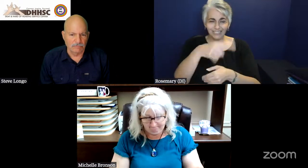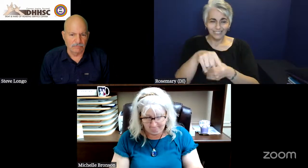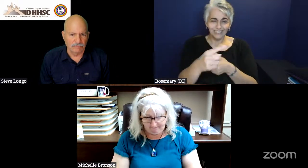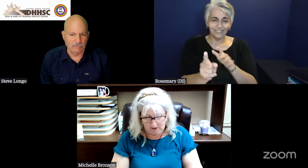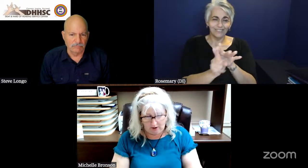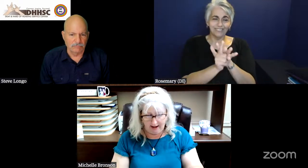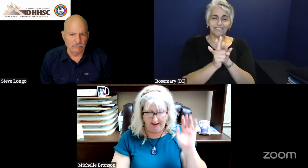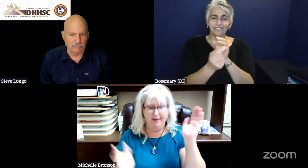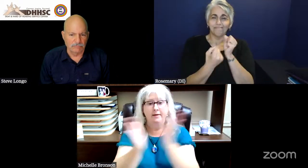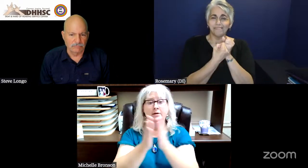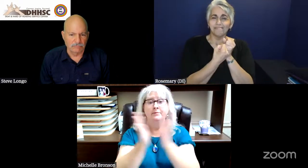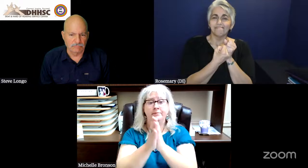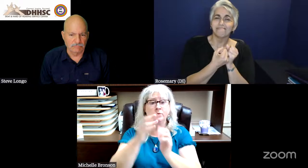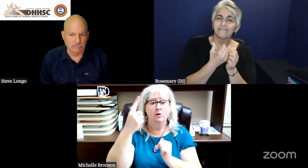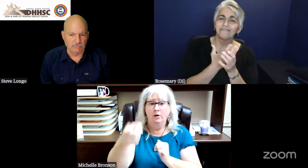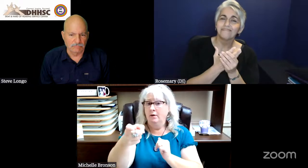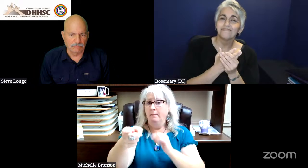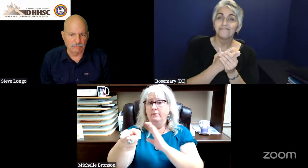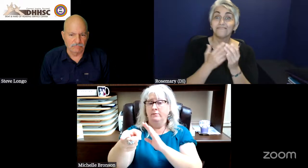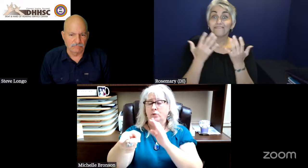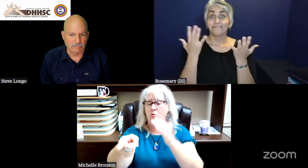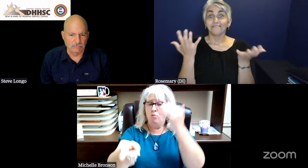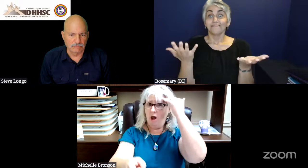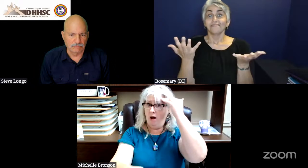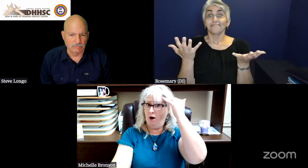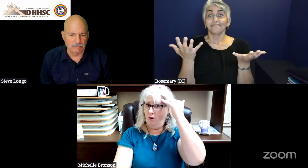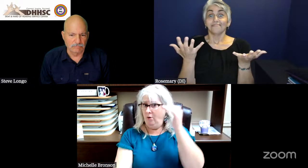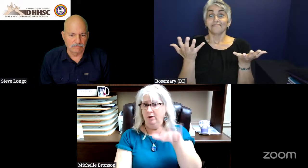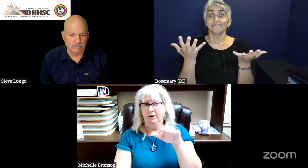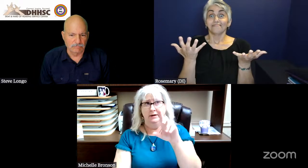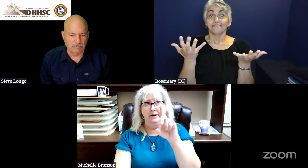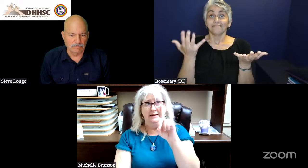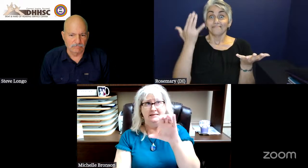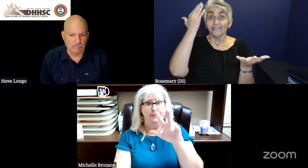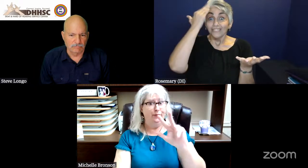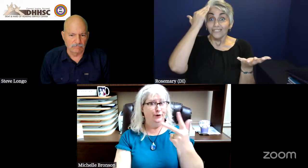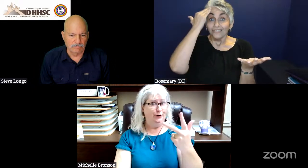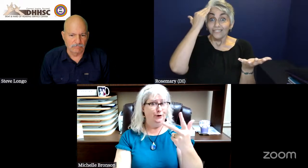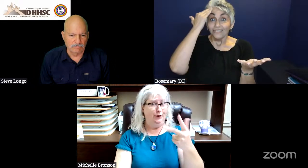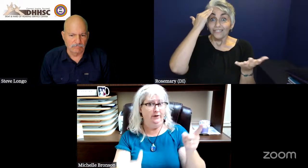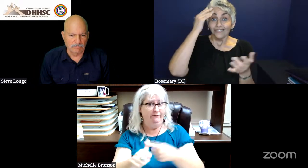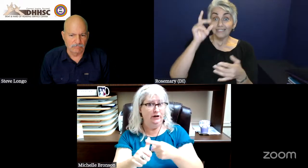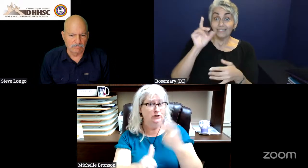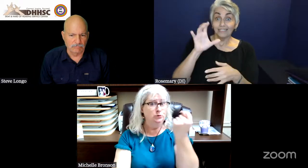They enjoyed themselves. And I thank those of you who showed up.